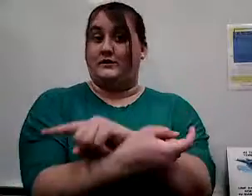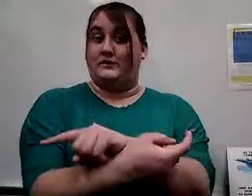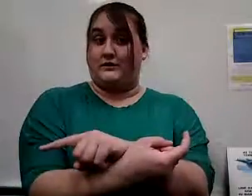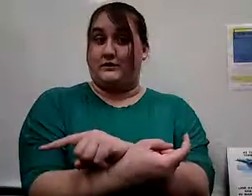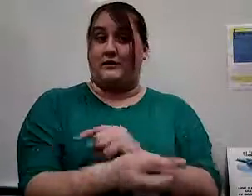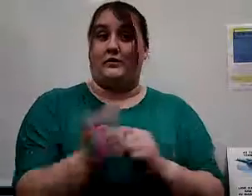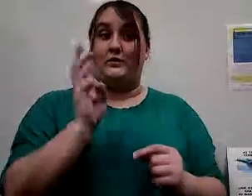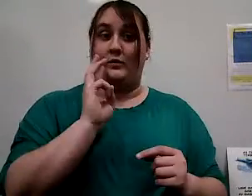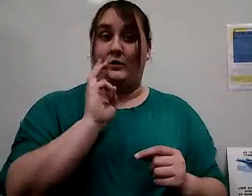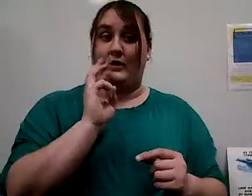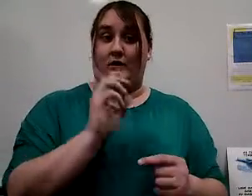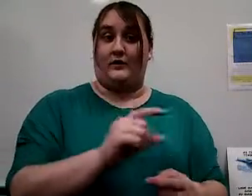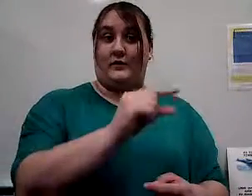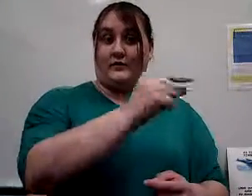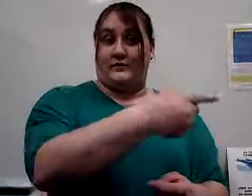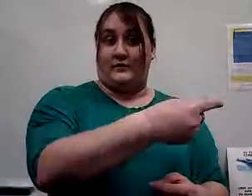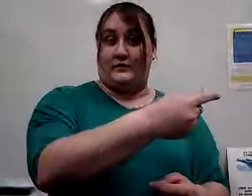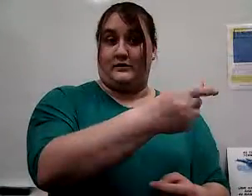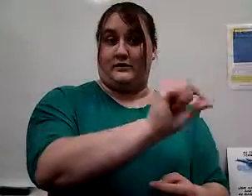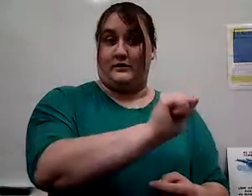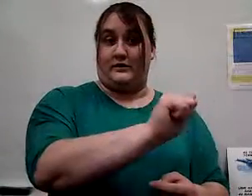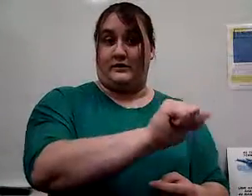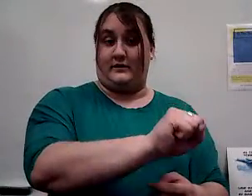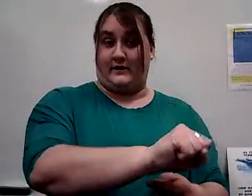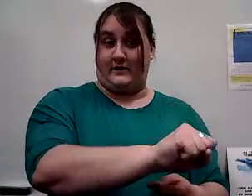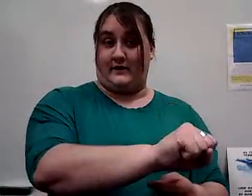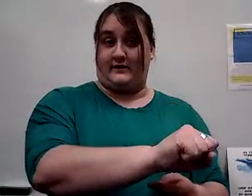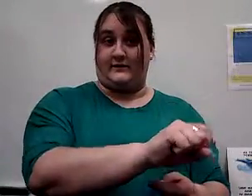gaseous form and convert that into water into the liquid form.